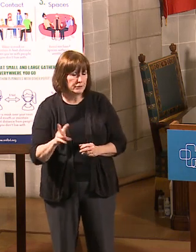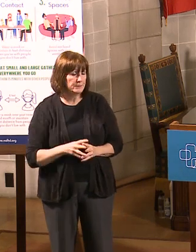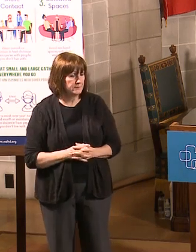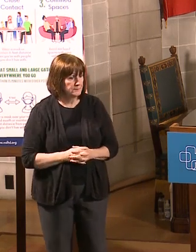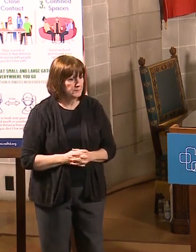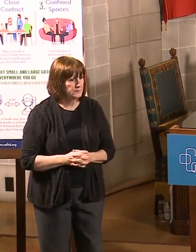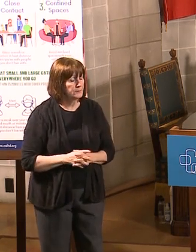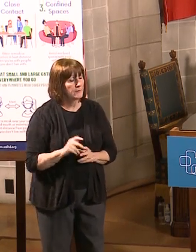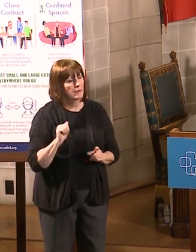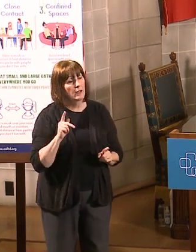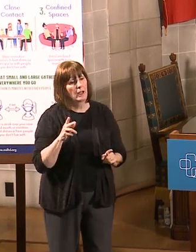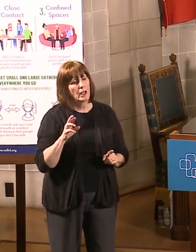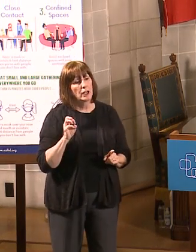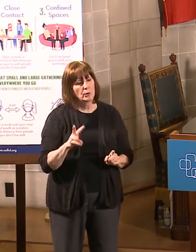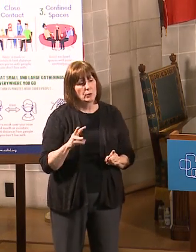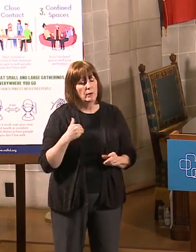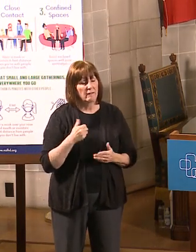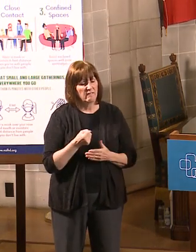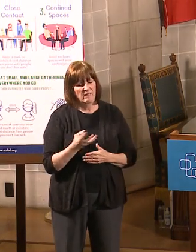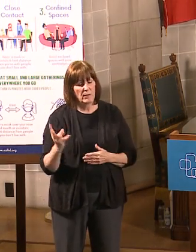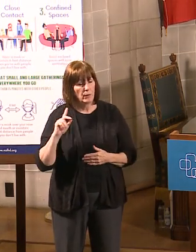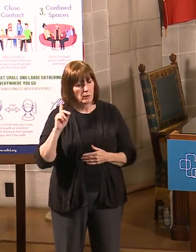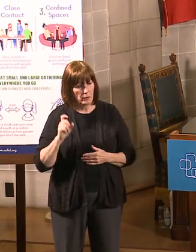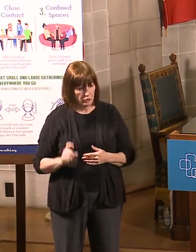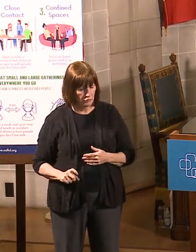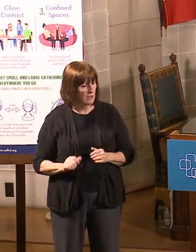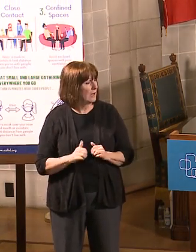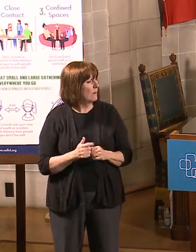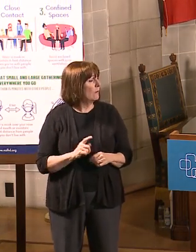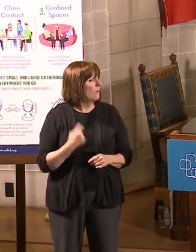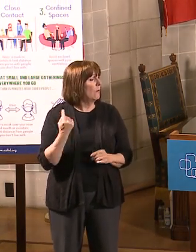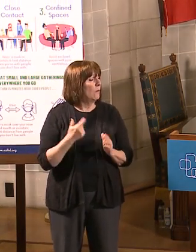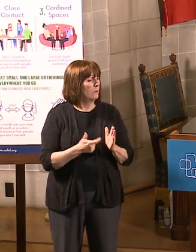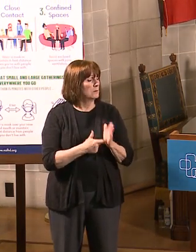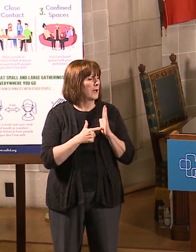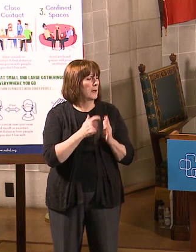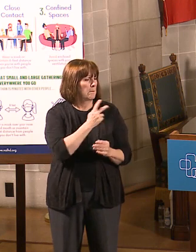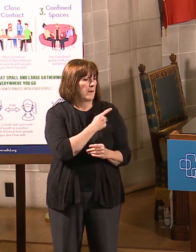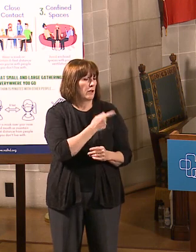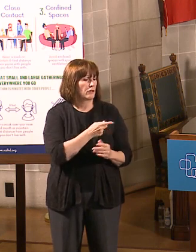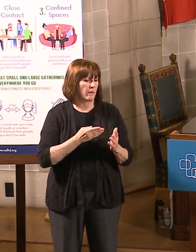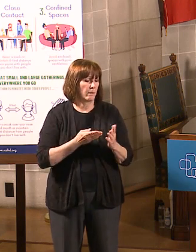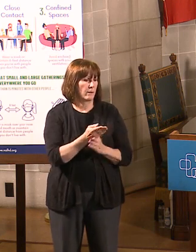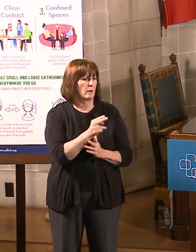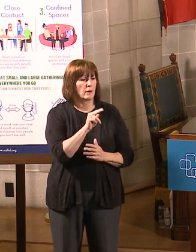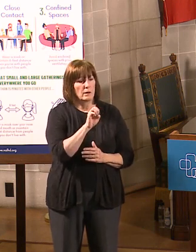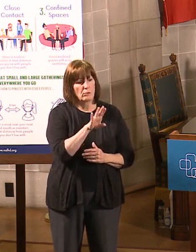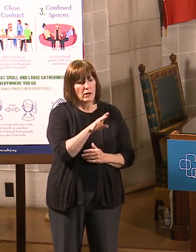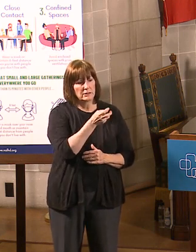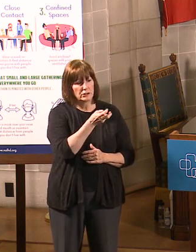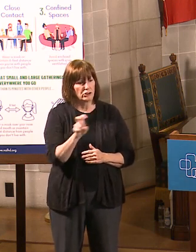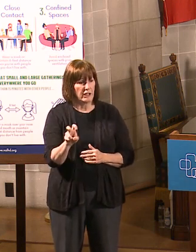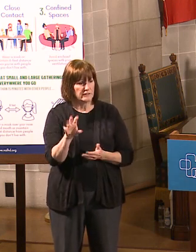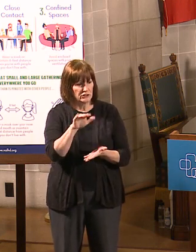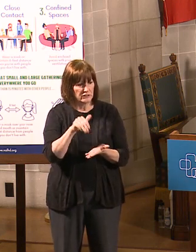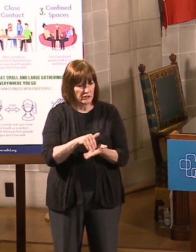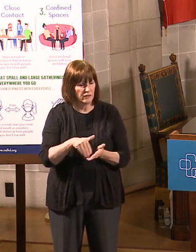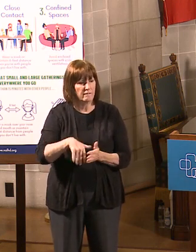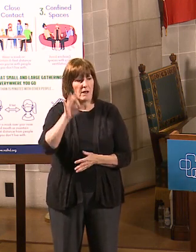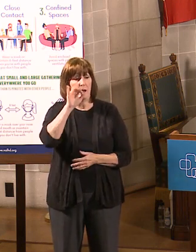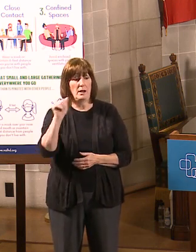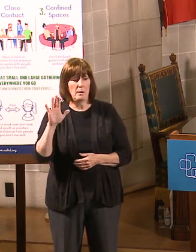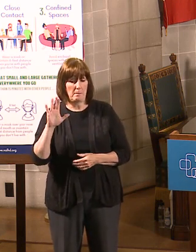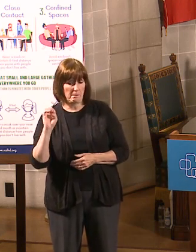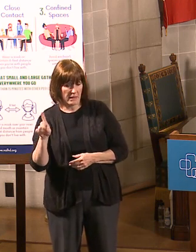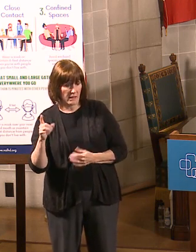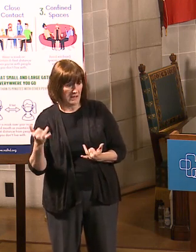Andrew Zaki has a few questions. This first is, how long is it taking for patients going through Nebraska's transfer center to find a bed? Is it